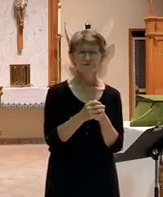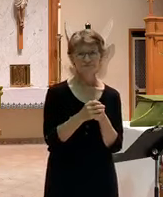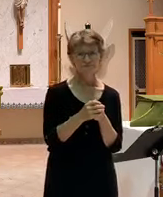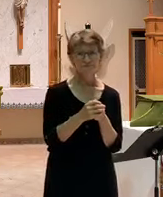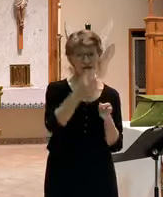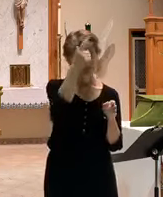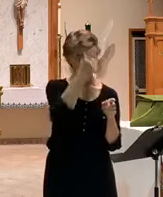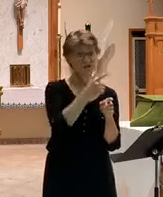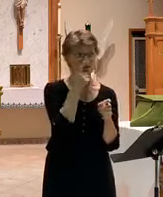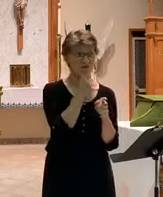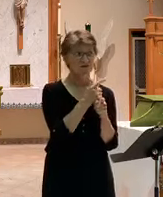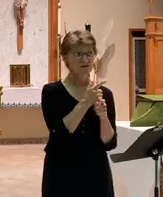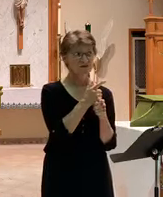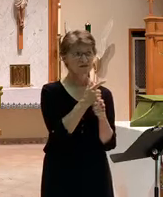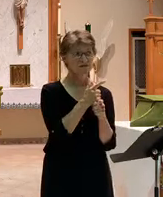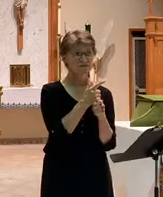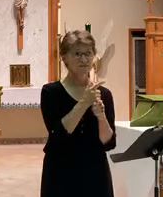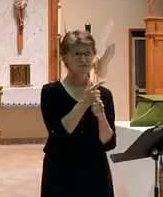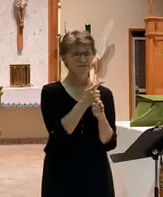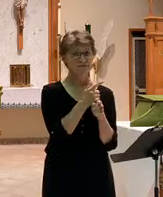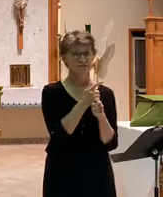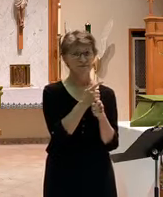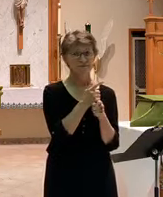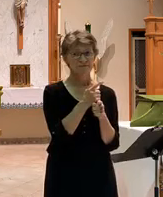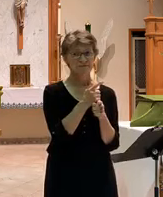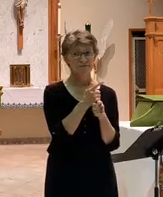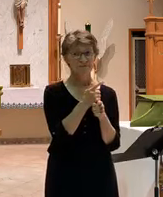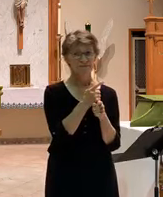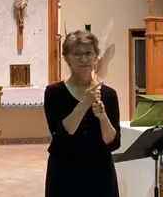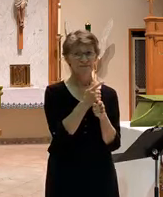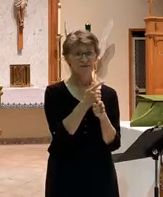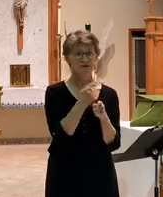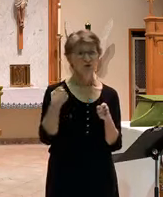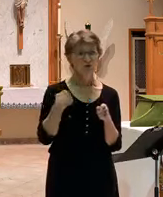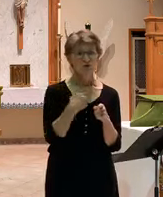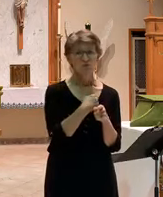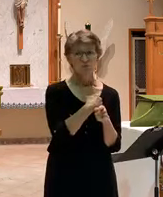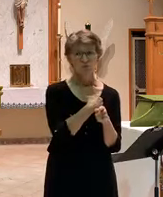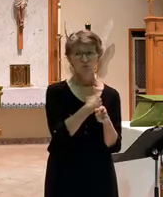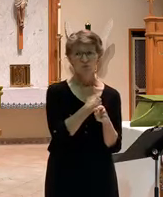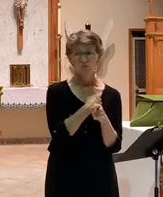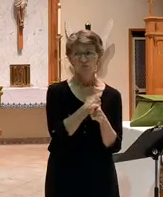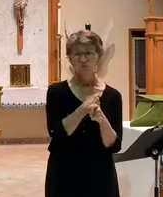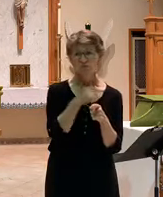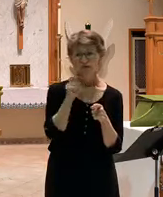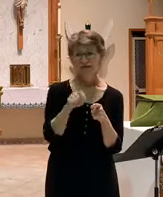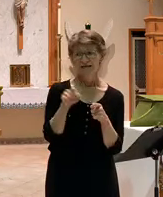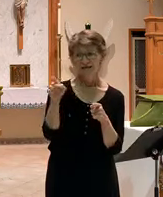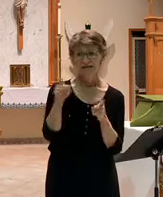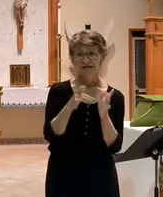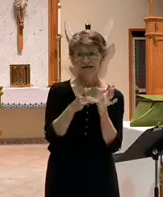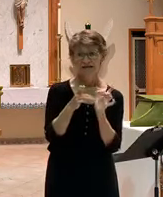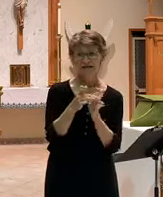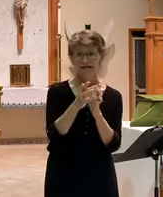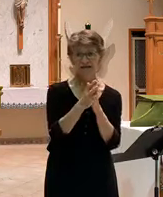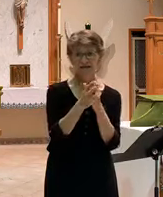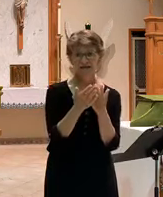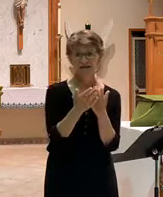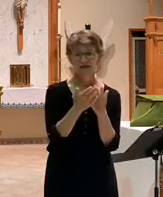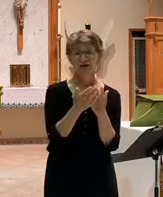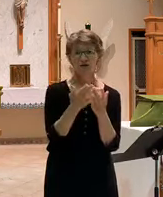Brothers and sisters, it's not enough for us to know the textbook answers. It's not enough for us to